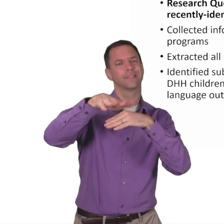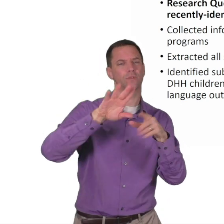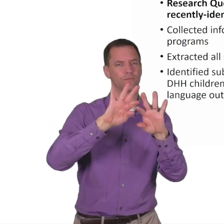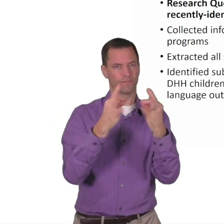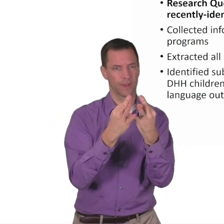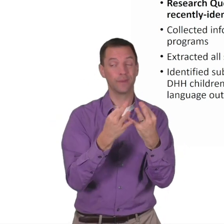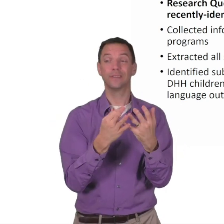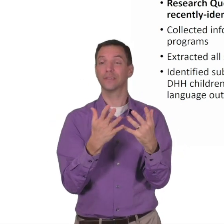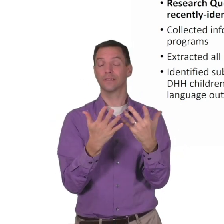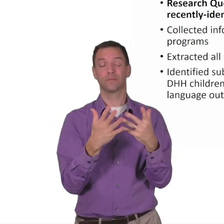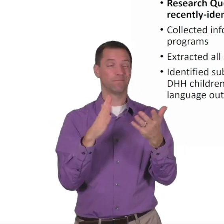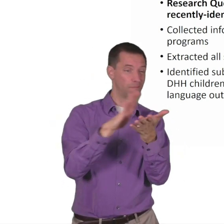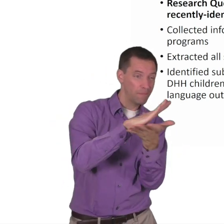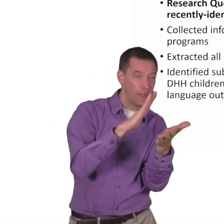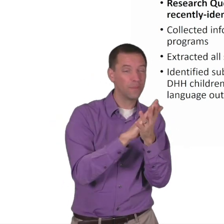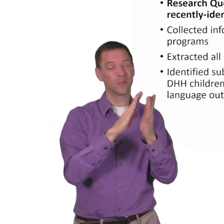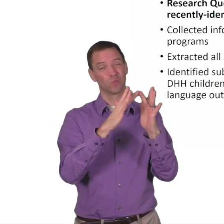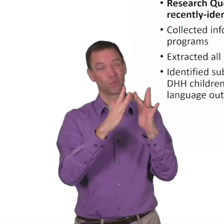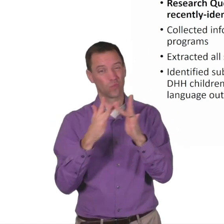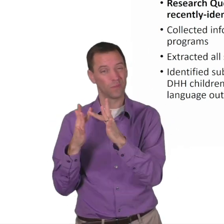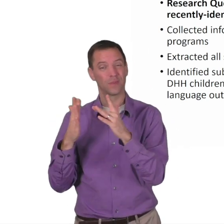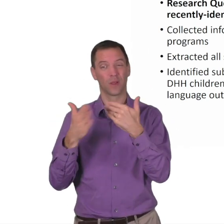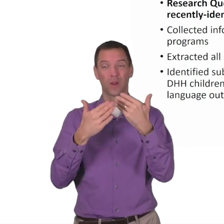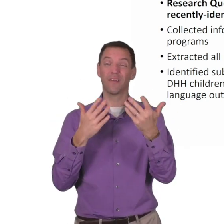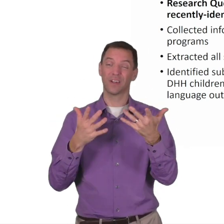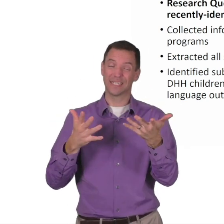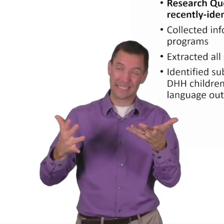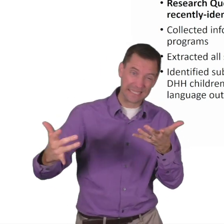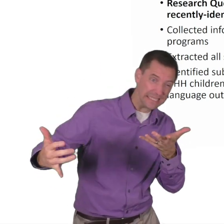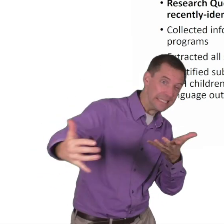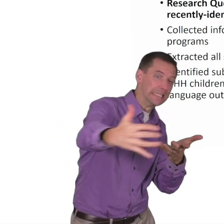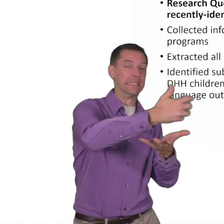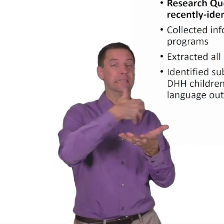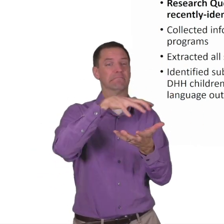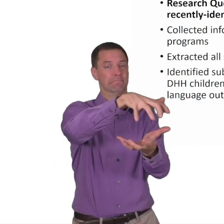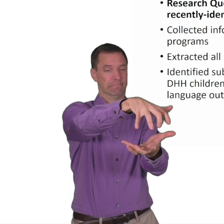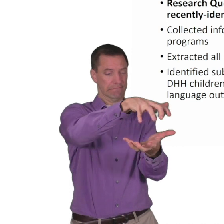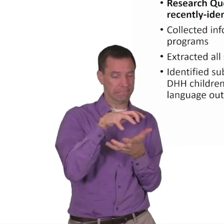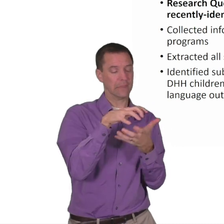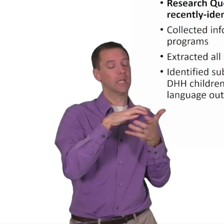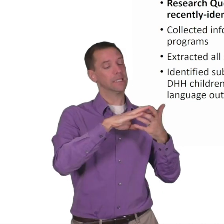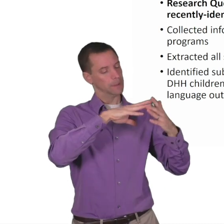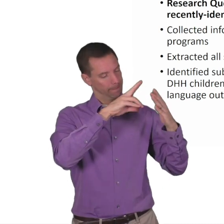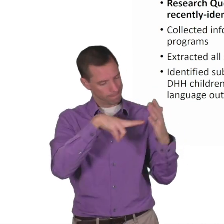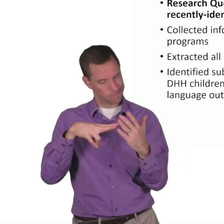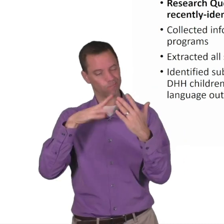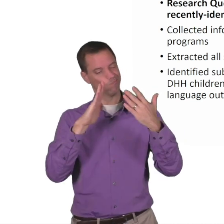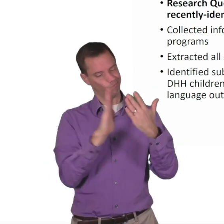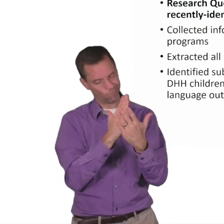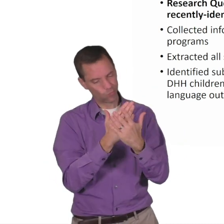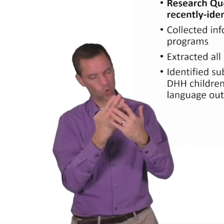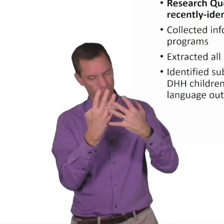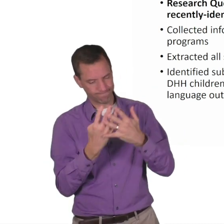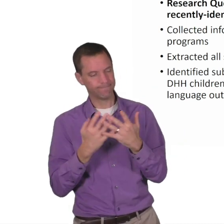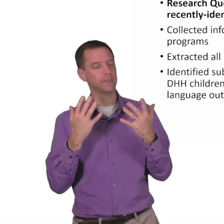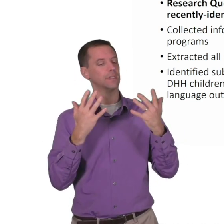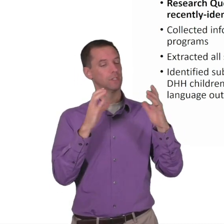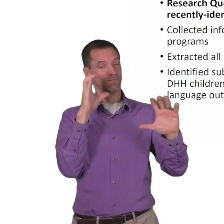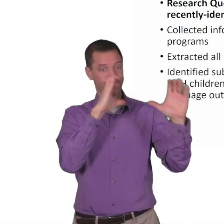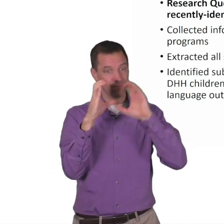materials or packets, whatever they typically send to families, be it papers, websites, whatever. We gathered those materials and reviewed